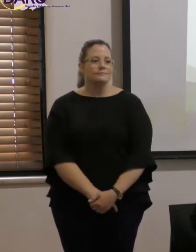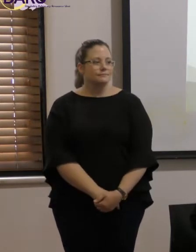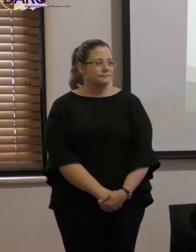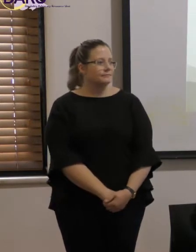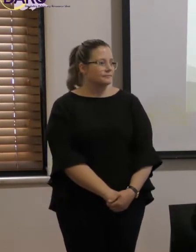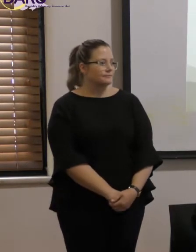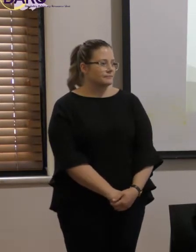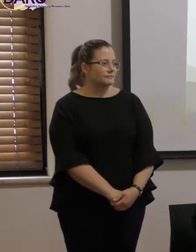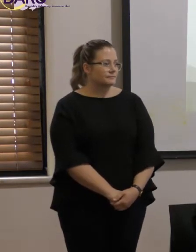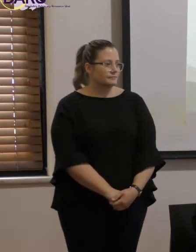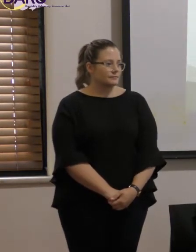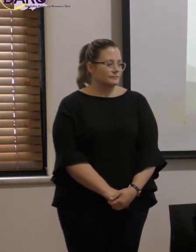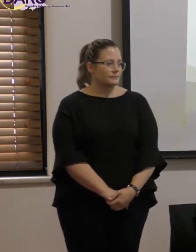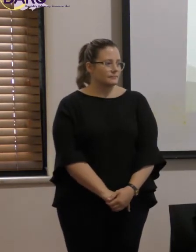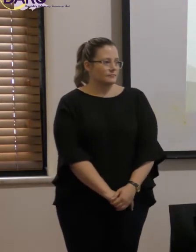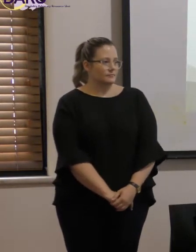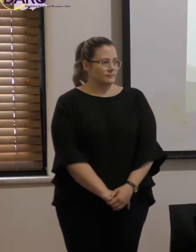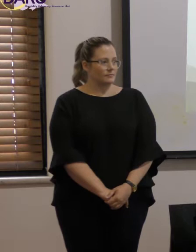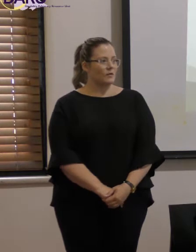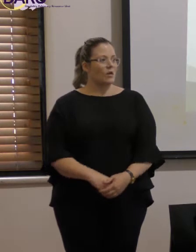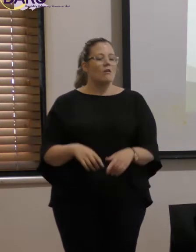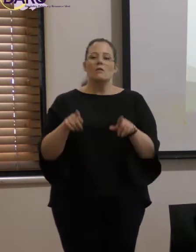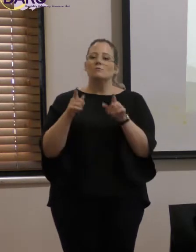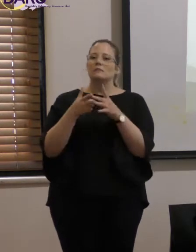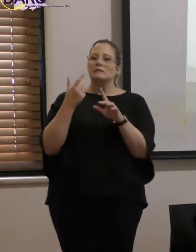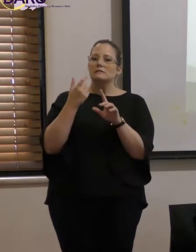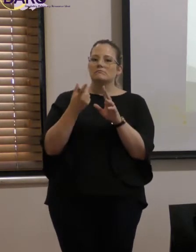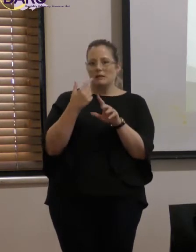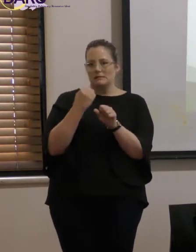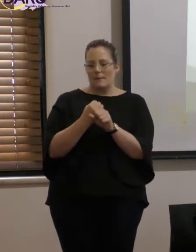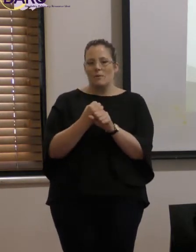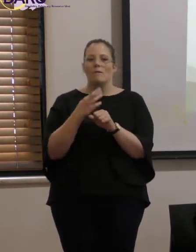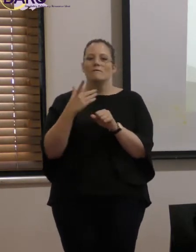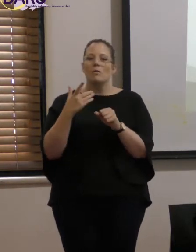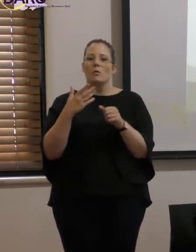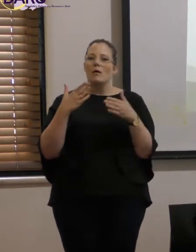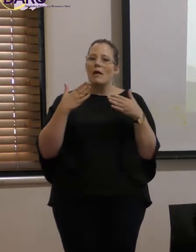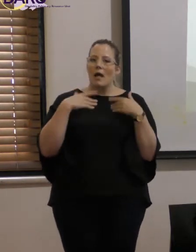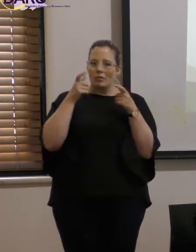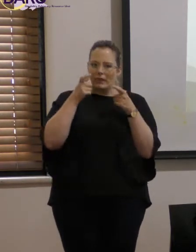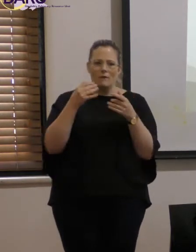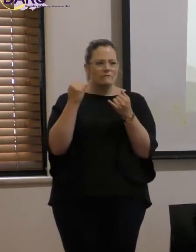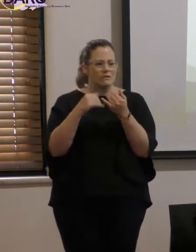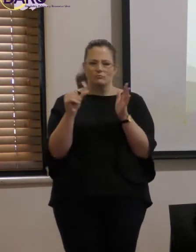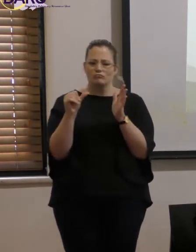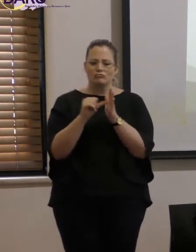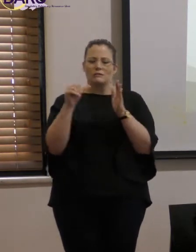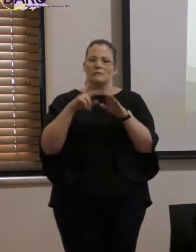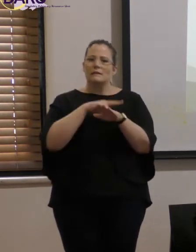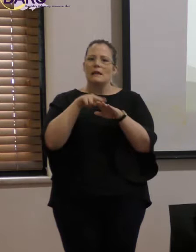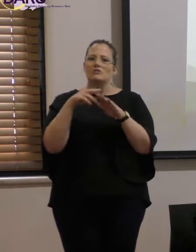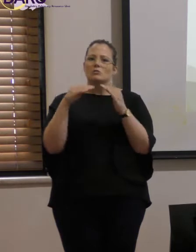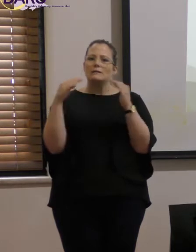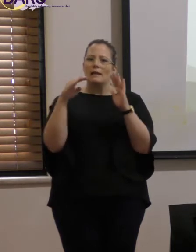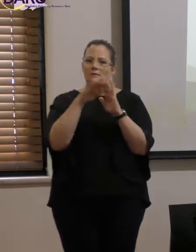So we have in our healthcare system, we have very strict national standards. We have